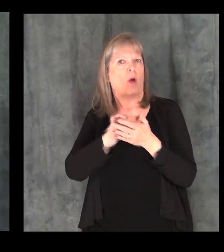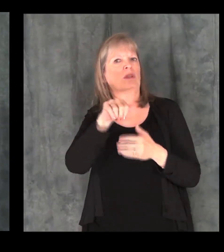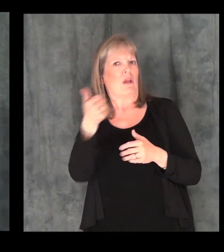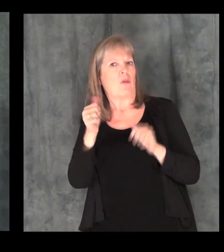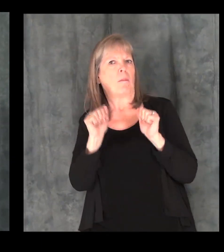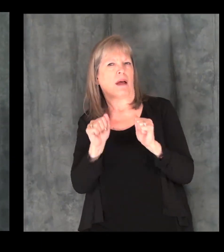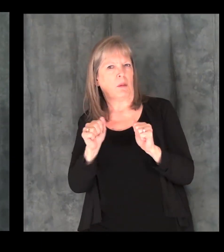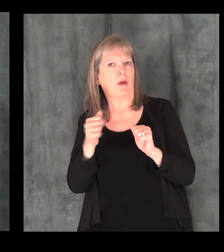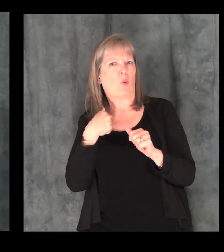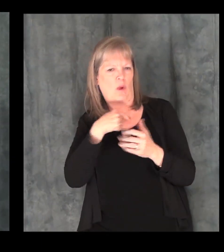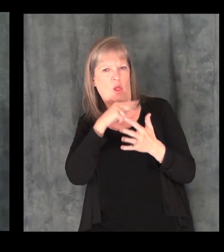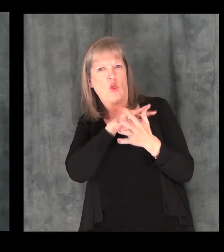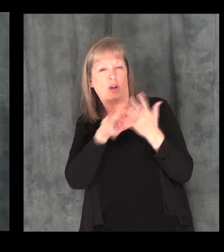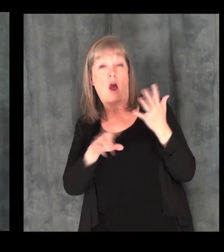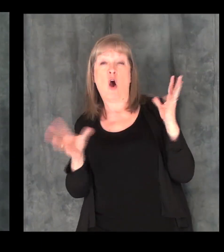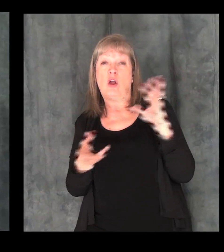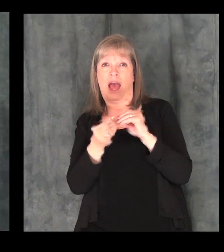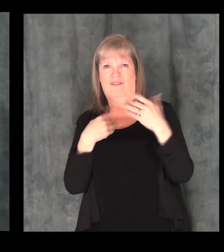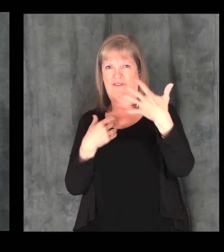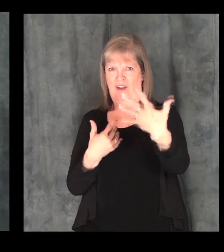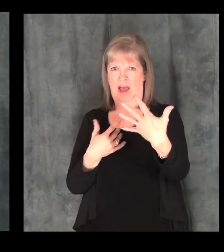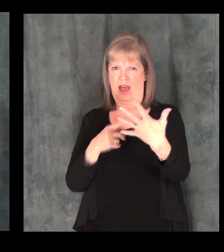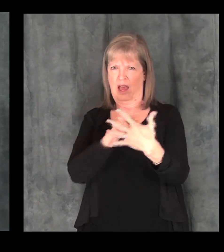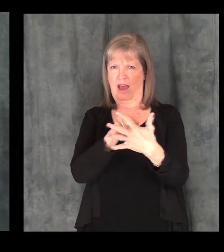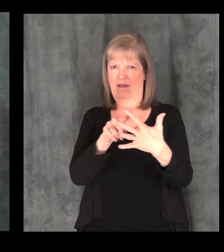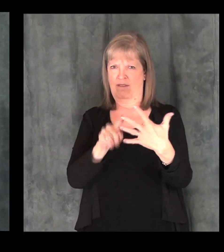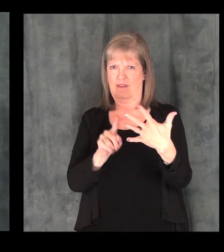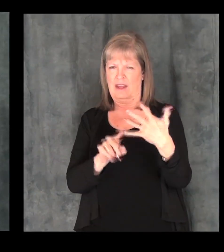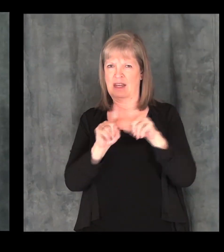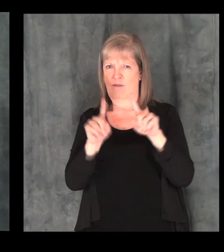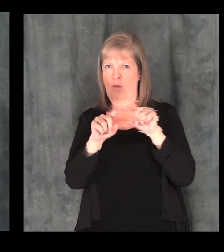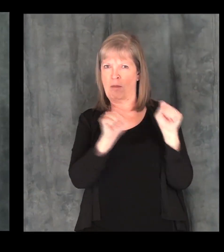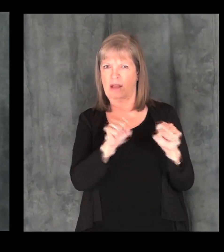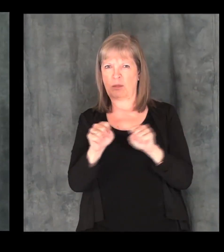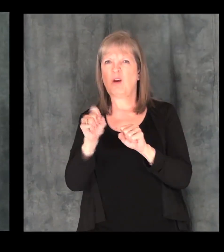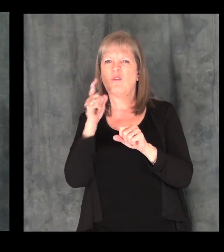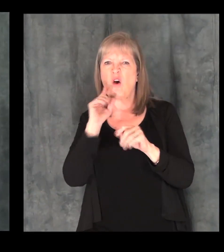So altogether we were looking at testing 5 different venues.